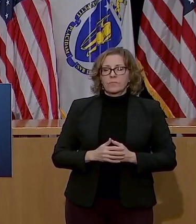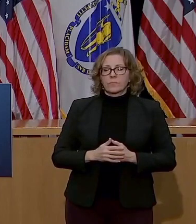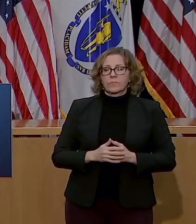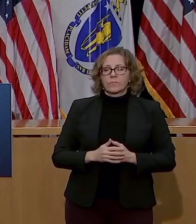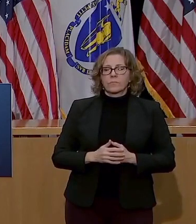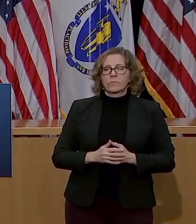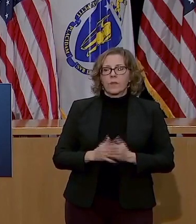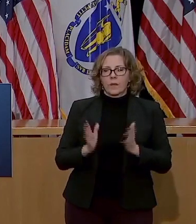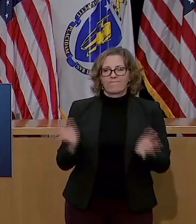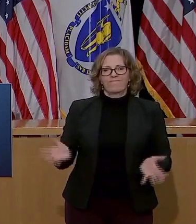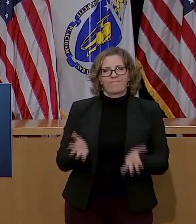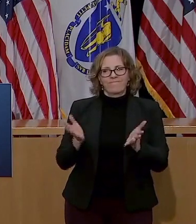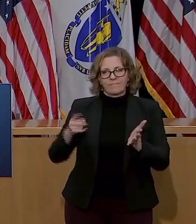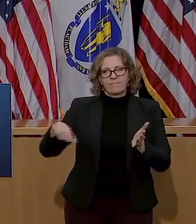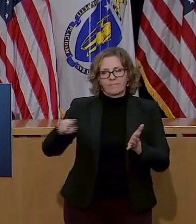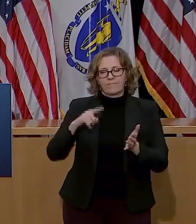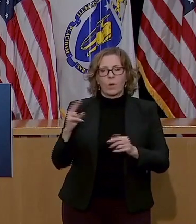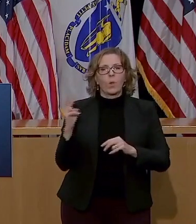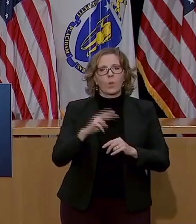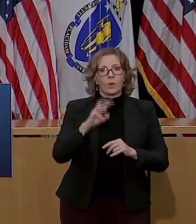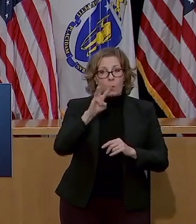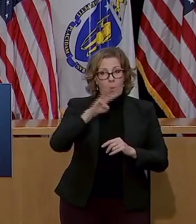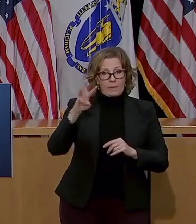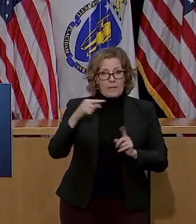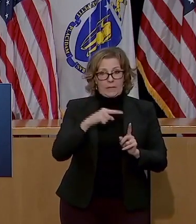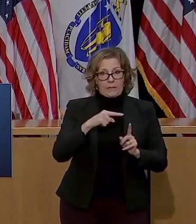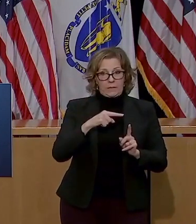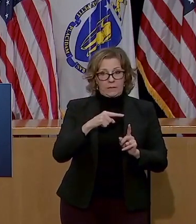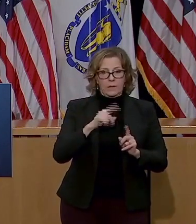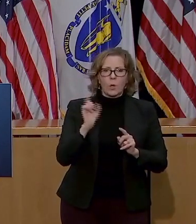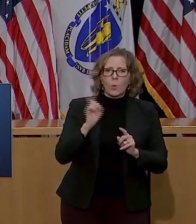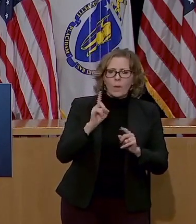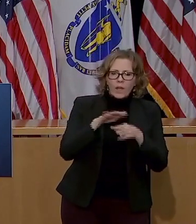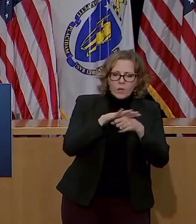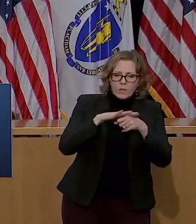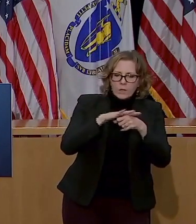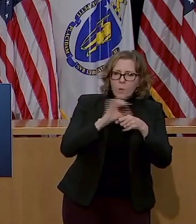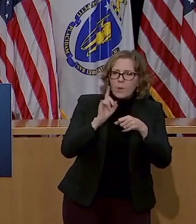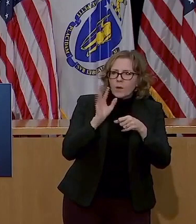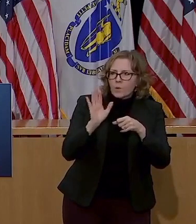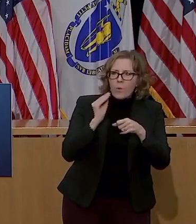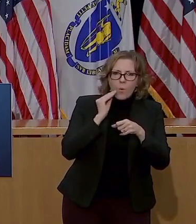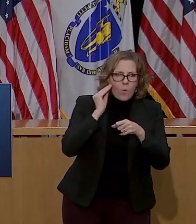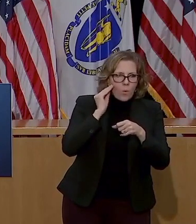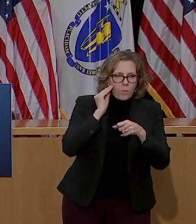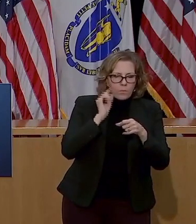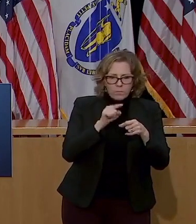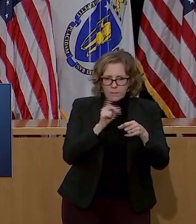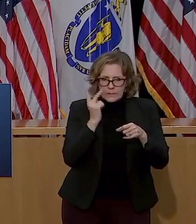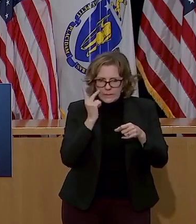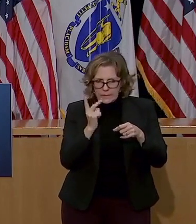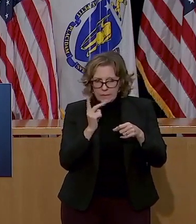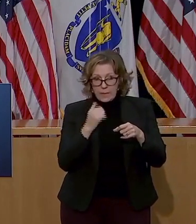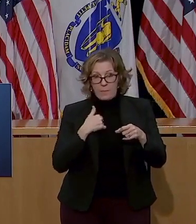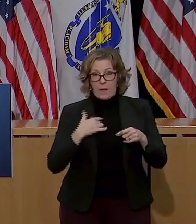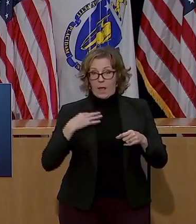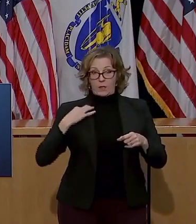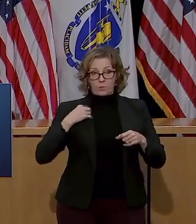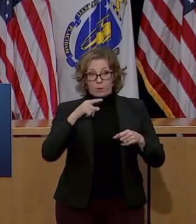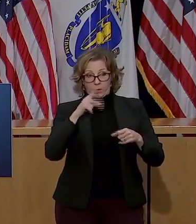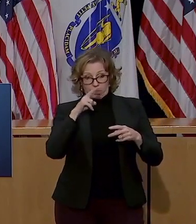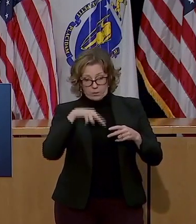the website, click on the site that's closest to you, and determine if in fact you're eligible, and if you